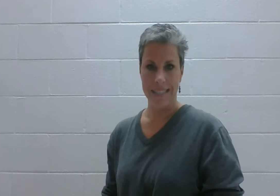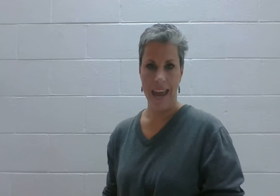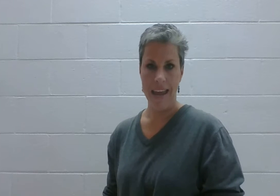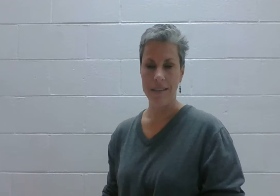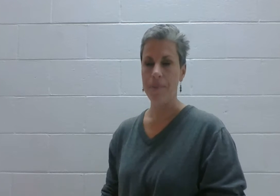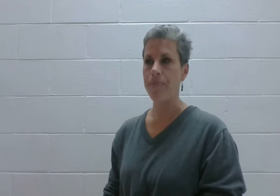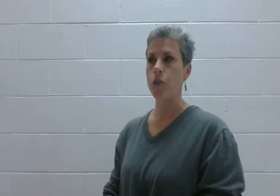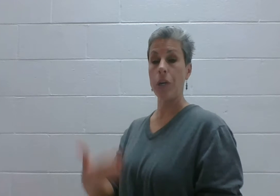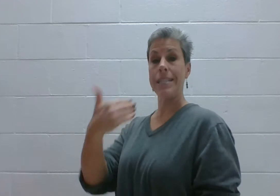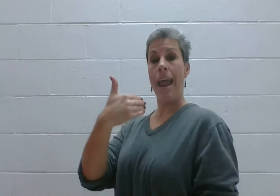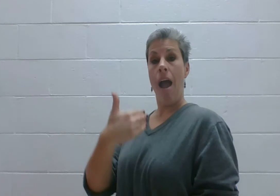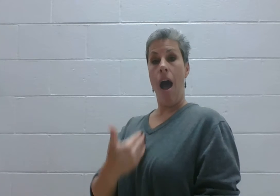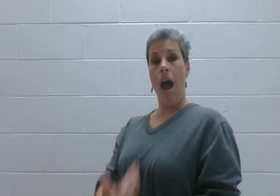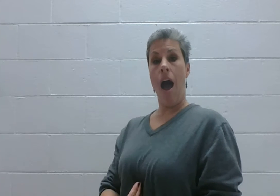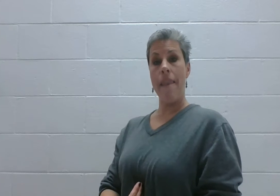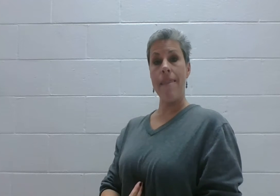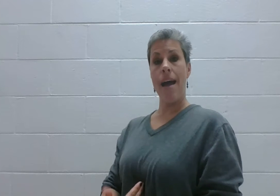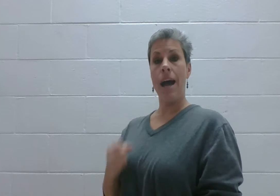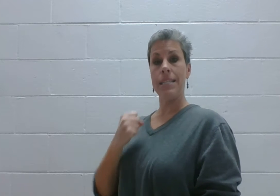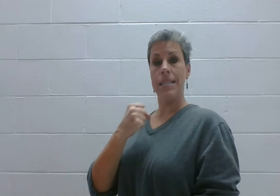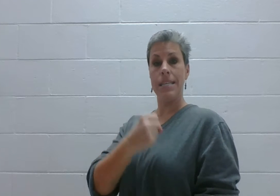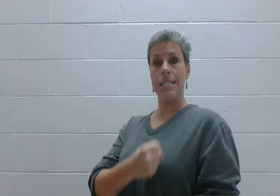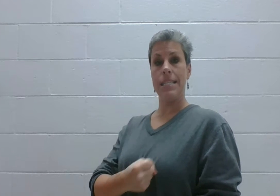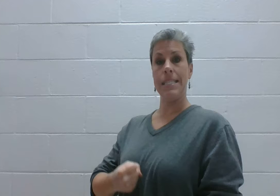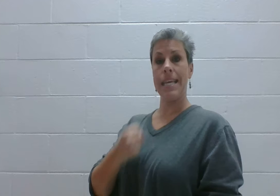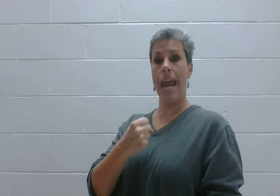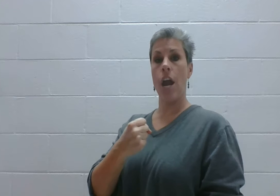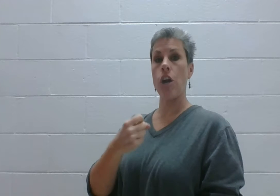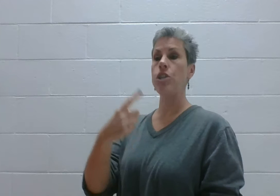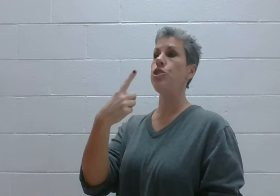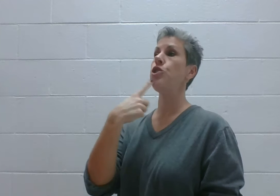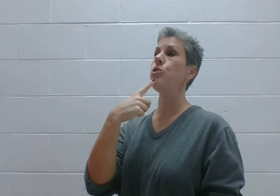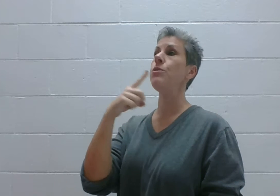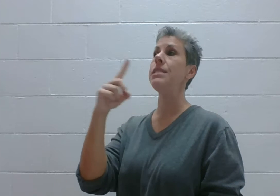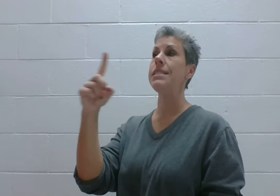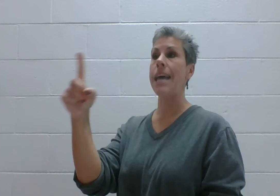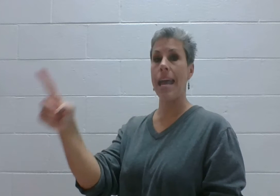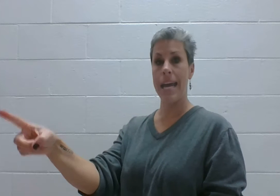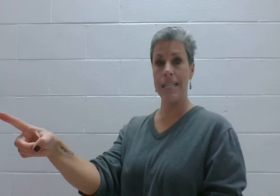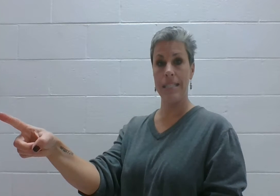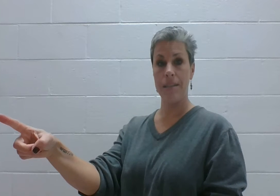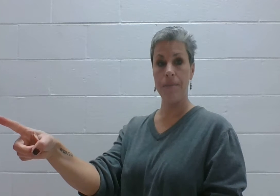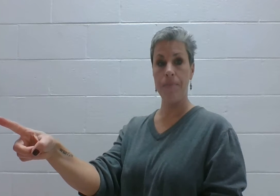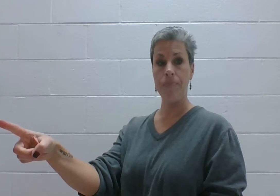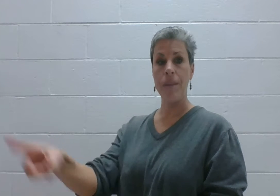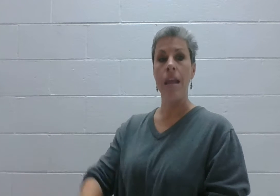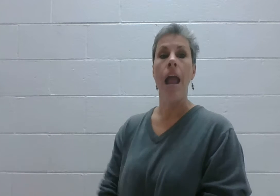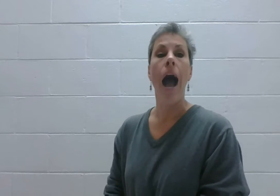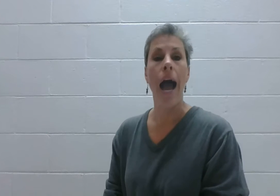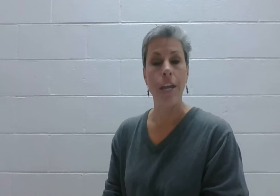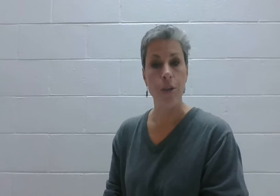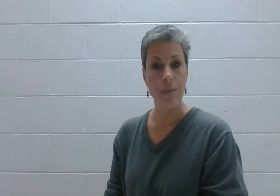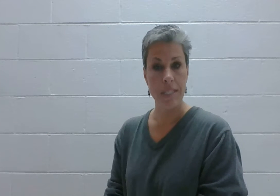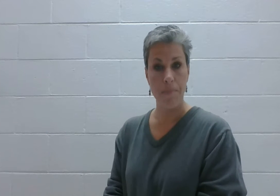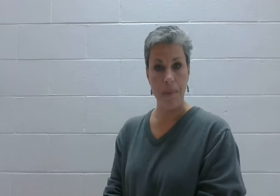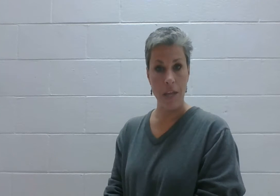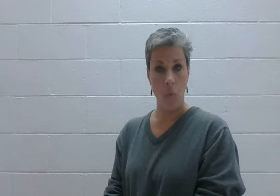say it. So we're going to say, not scared to say it. I used to be the